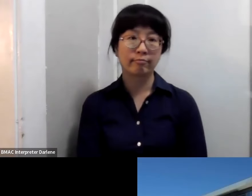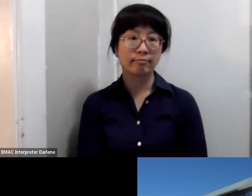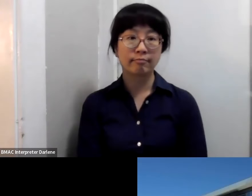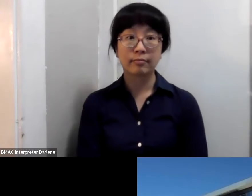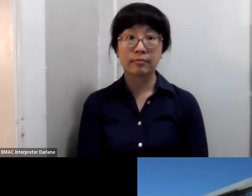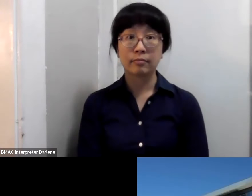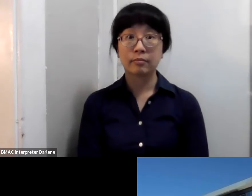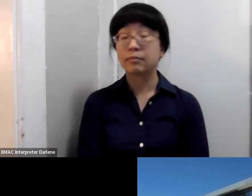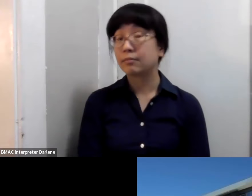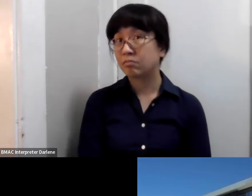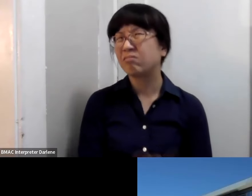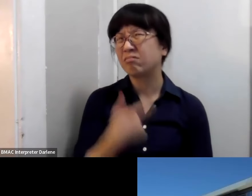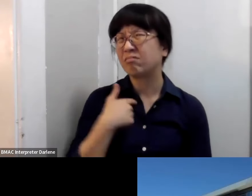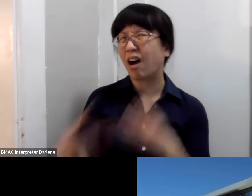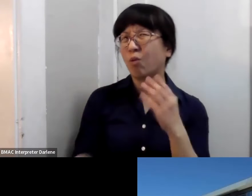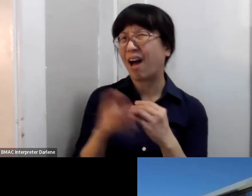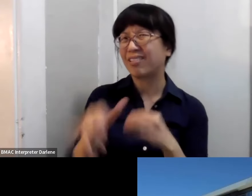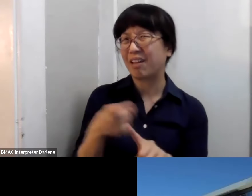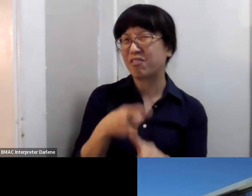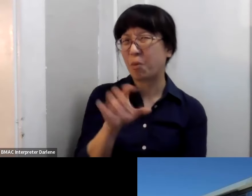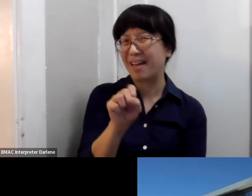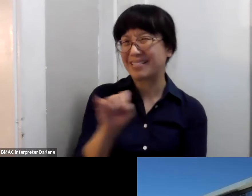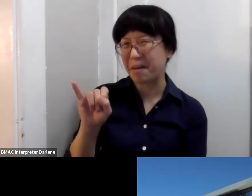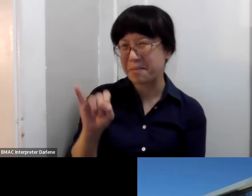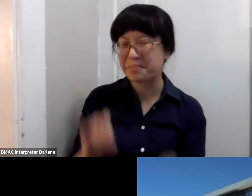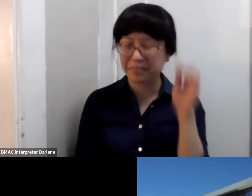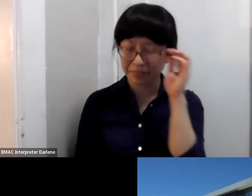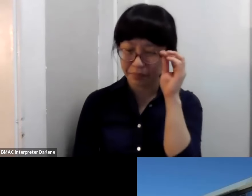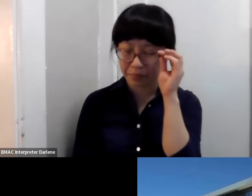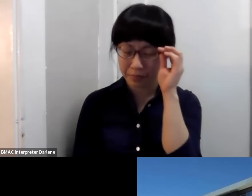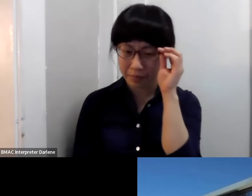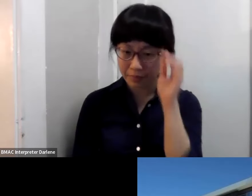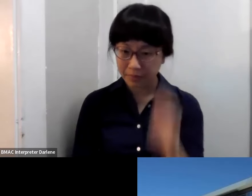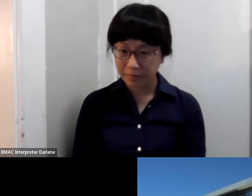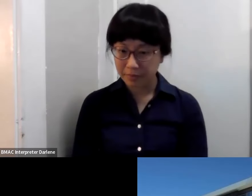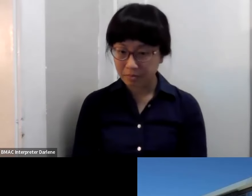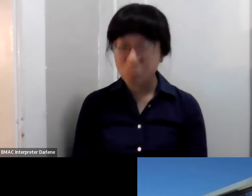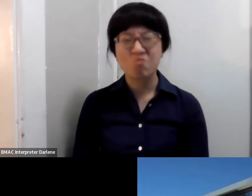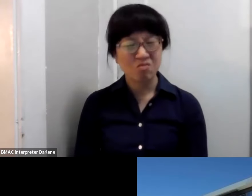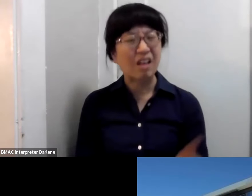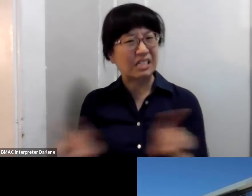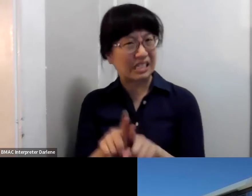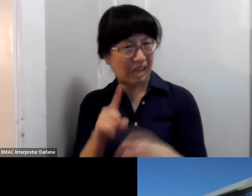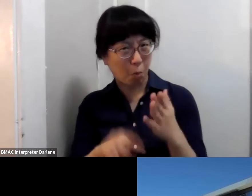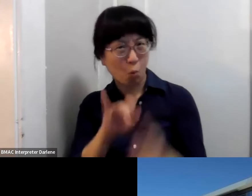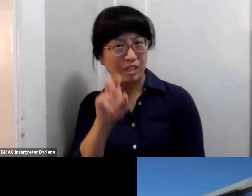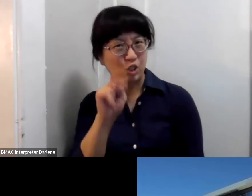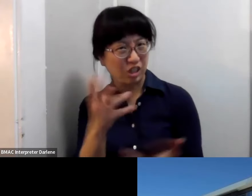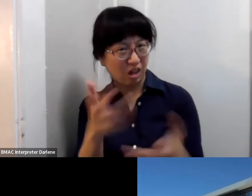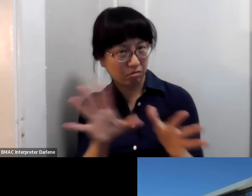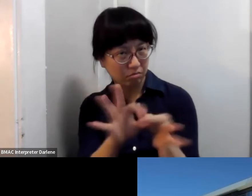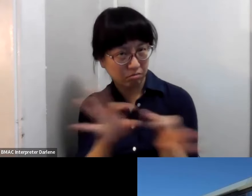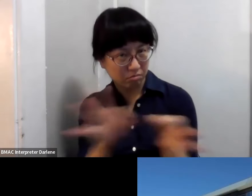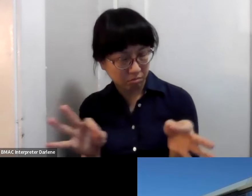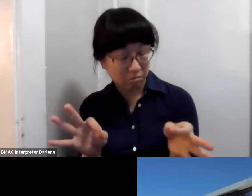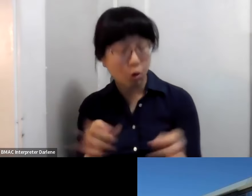And I'll kind of build off on that on the SI end. I want to echo a lot of what Jen said. At least on